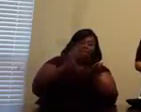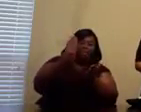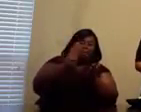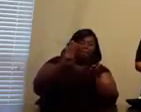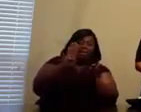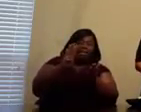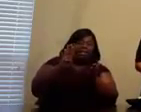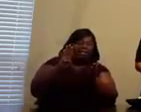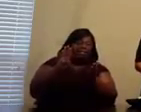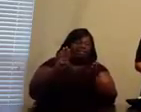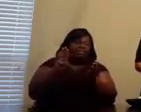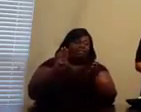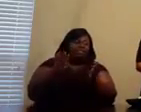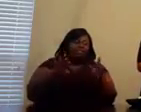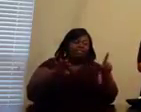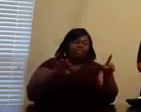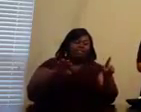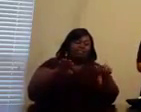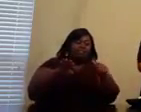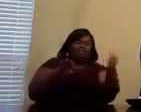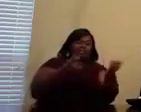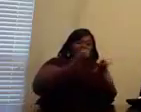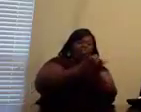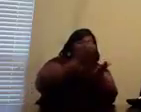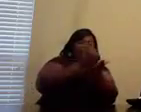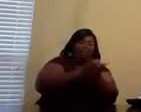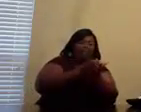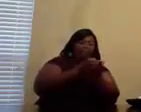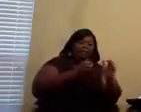And this one will be for Exhibit A.